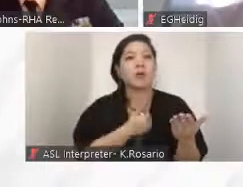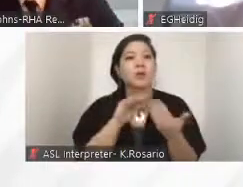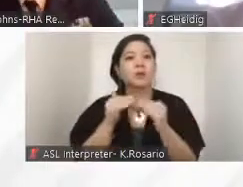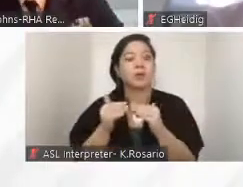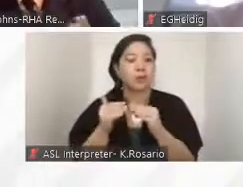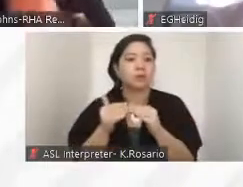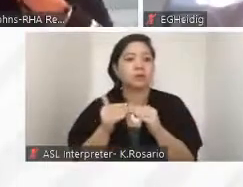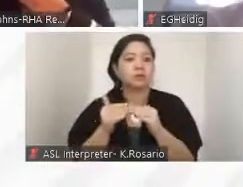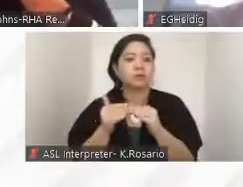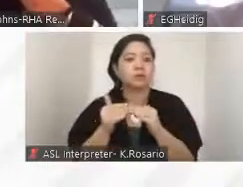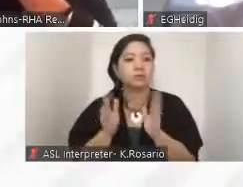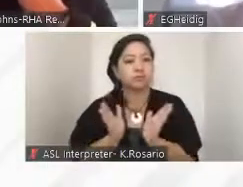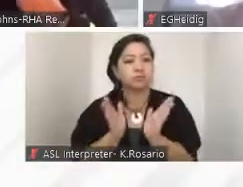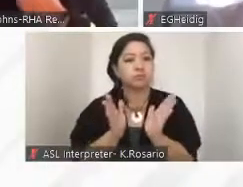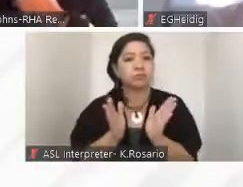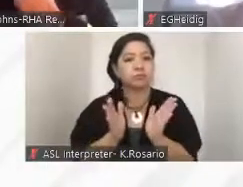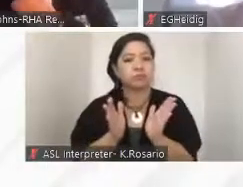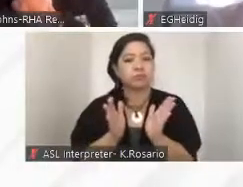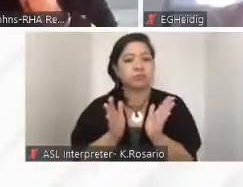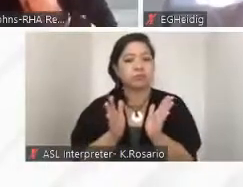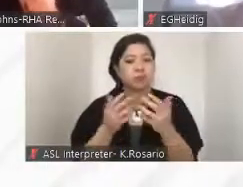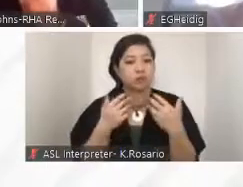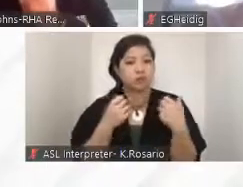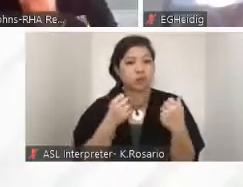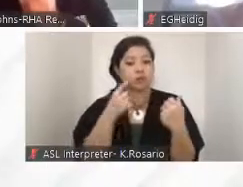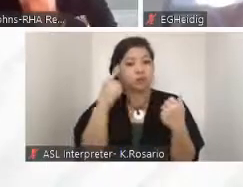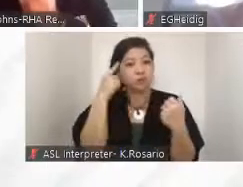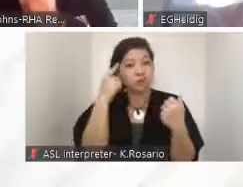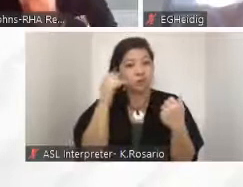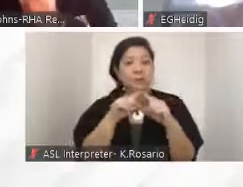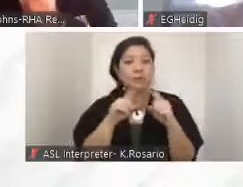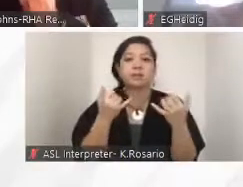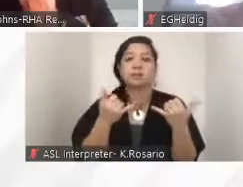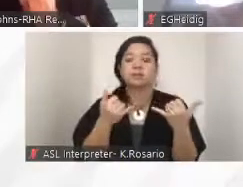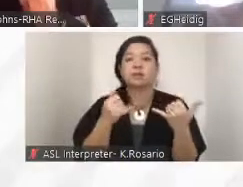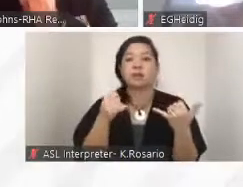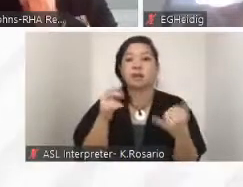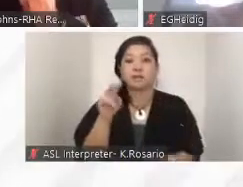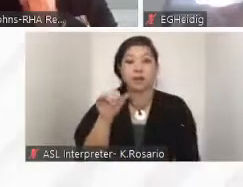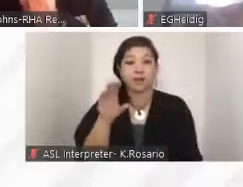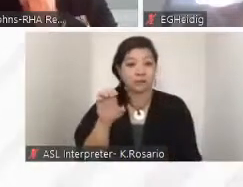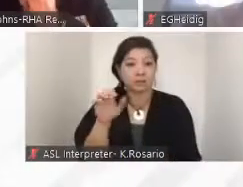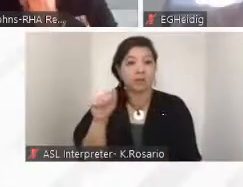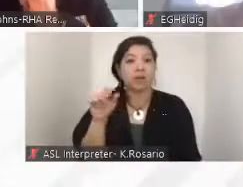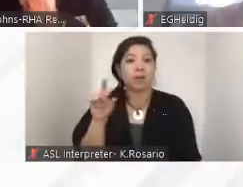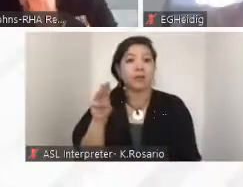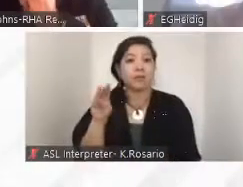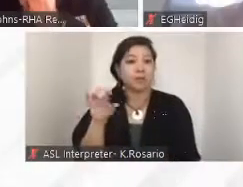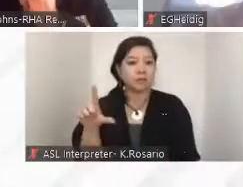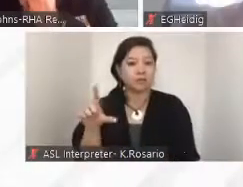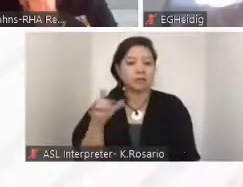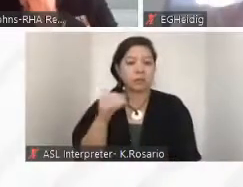effort and vigilance. Today, Vice Admiral Jerome Adams, the Surgeon General